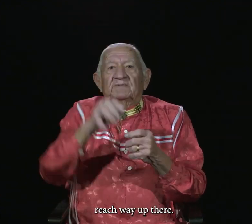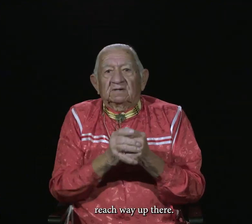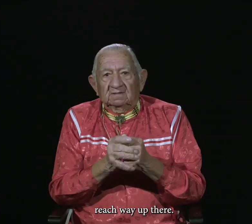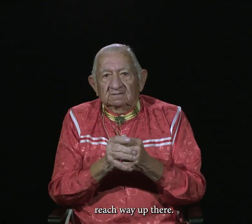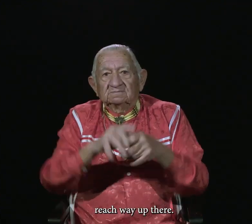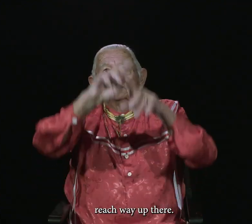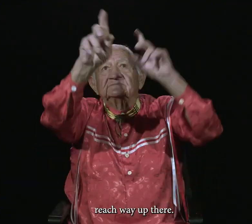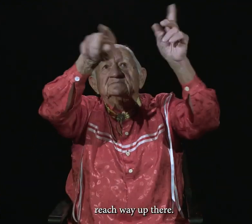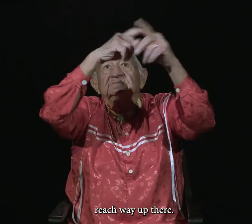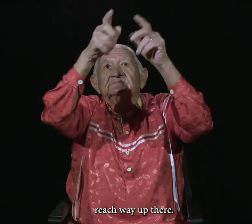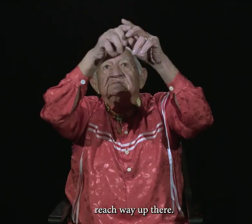there,